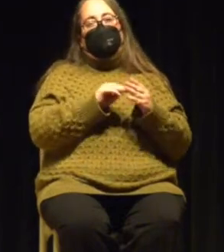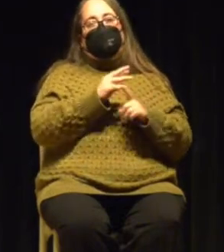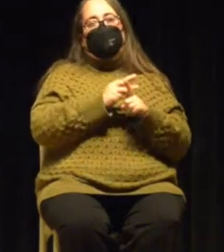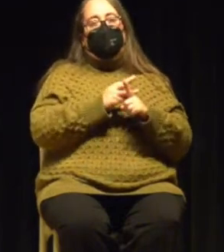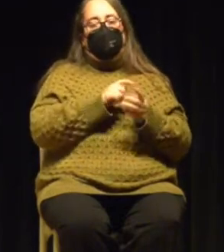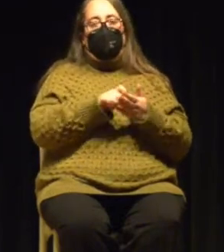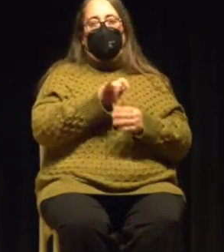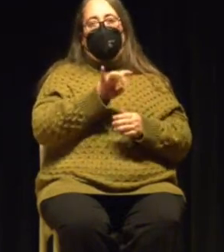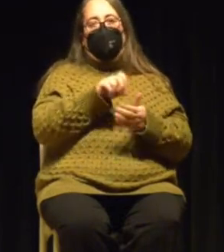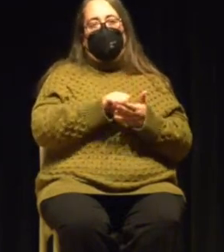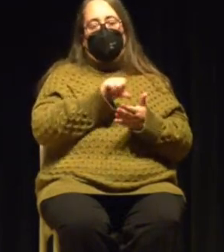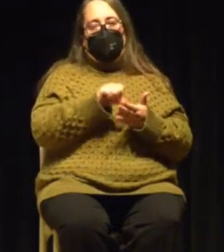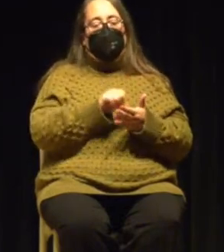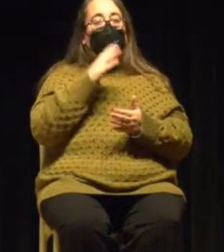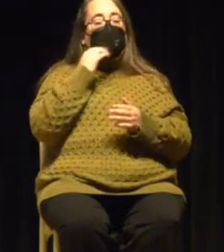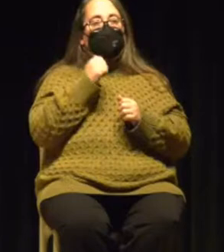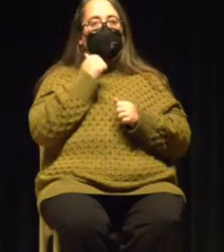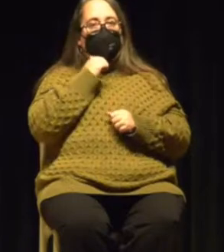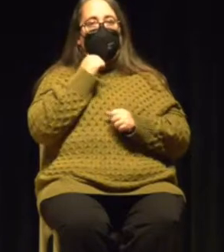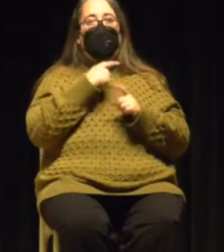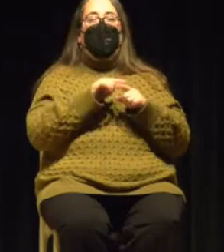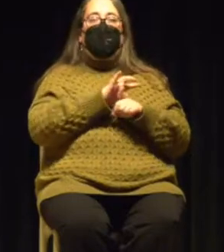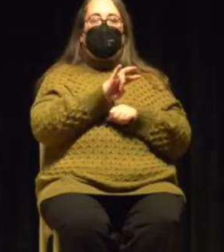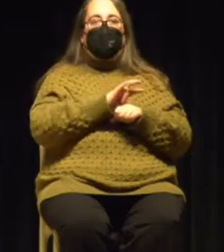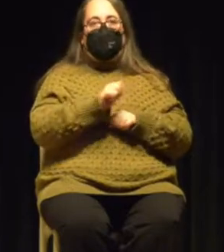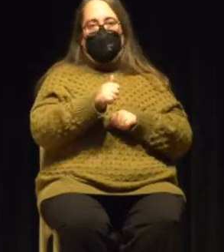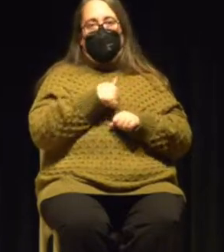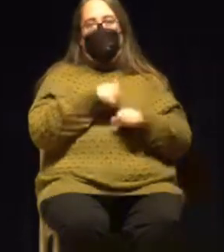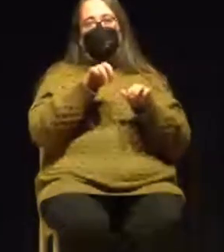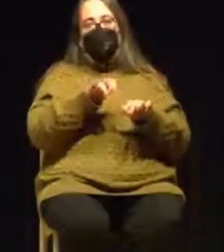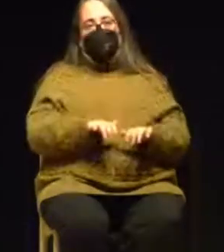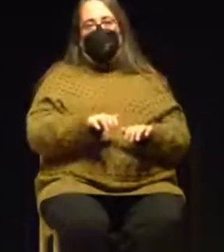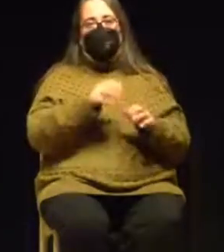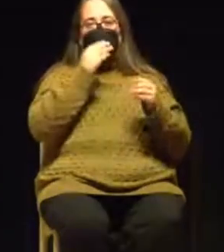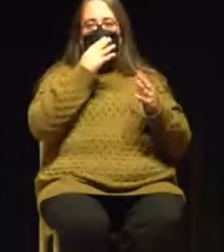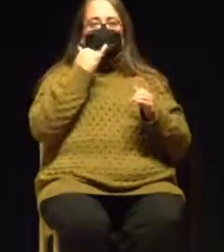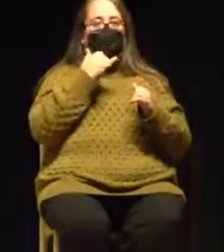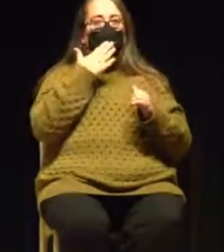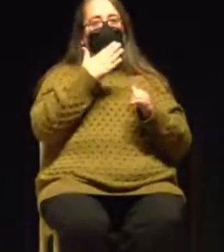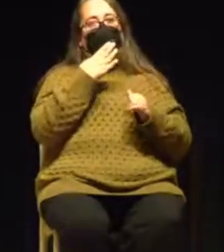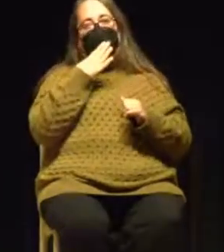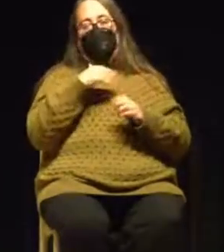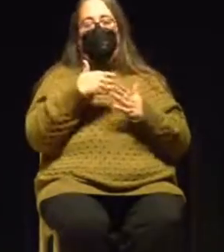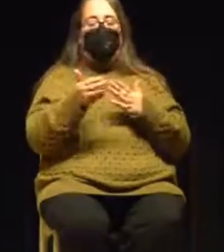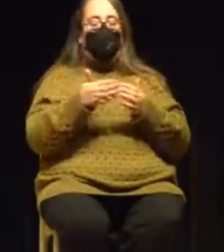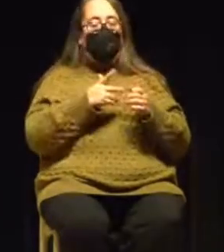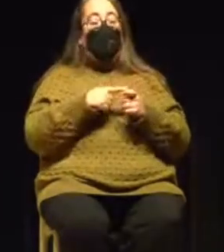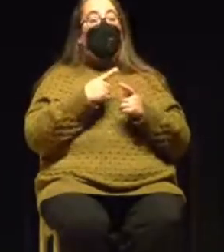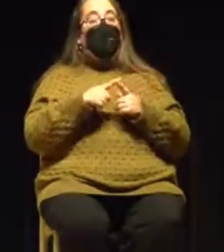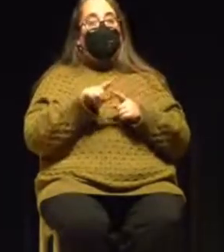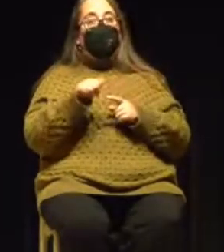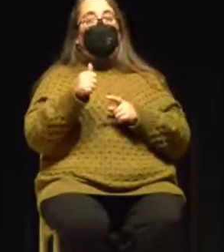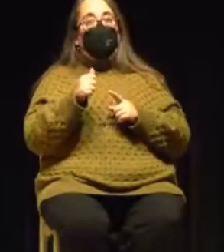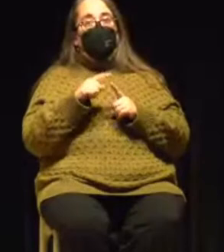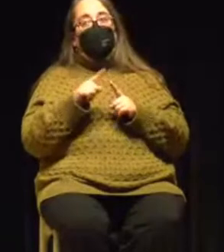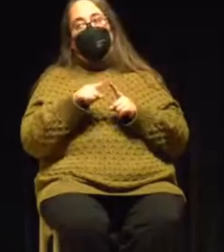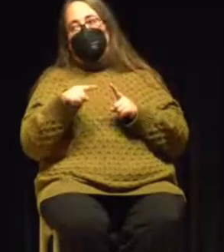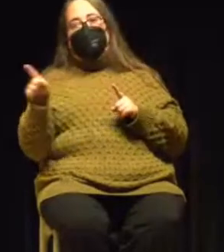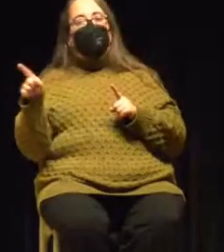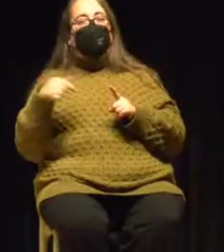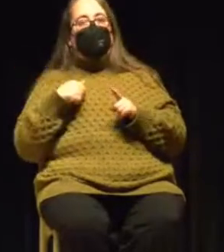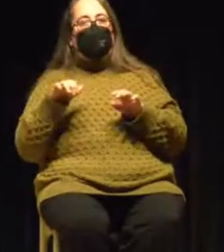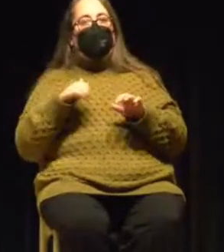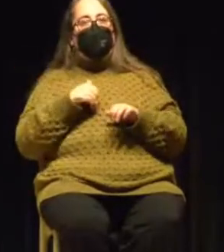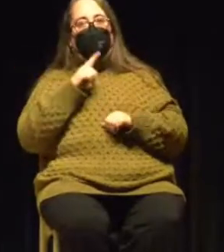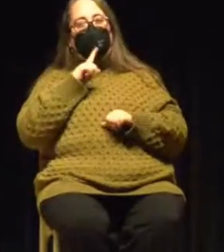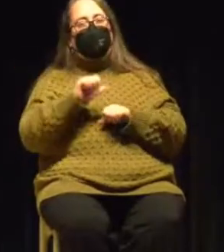pages. Because every day from 7 to 10, I wrote. I don't care if it's good, bad, or whatever. And then from 10 to the rest of the day, I did my